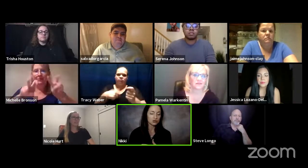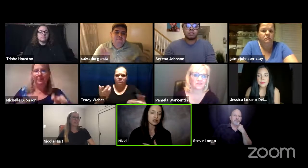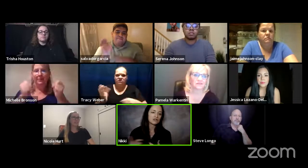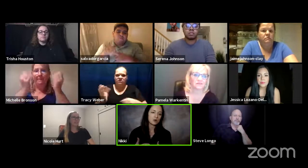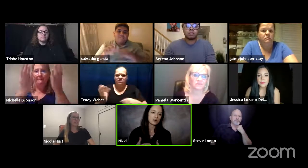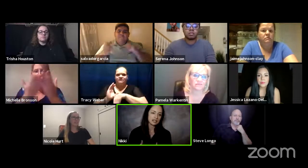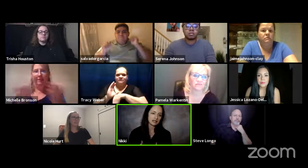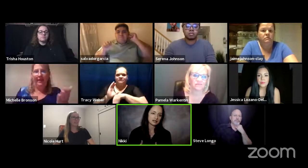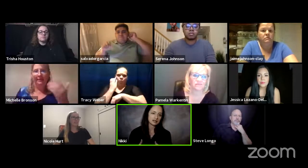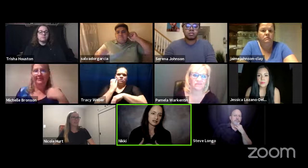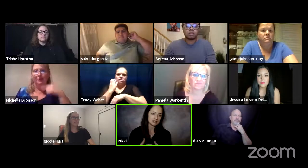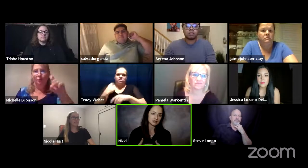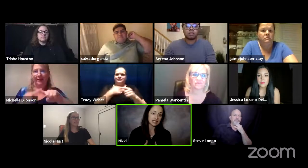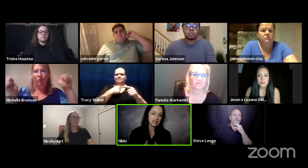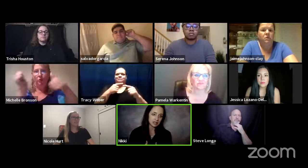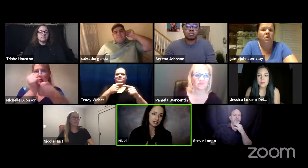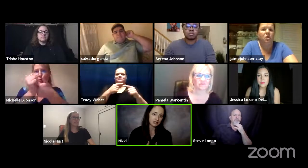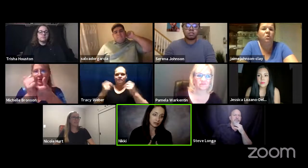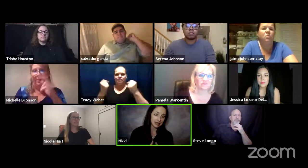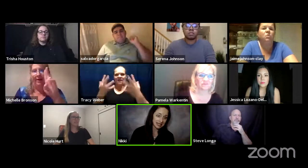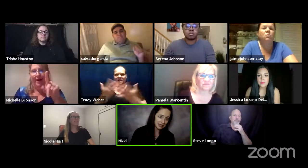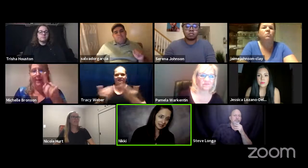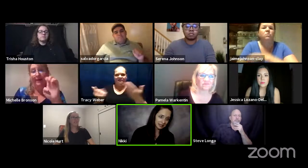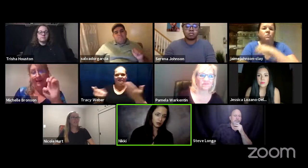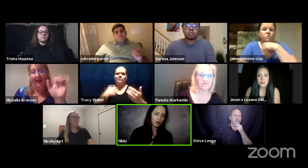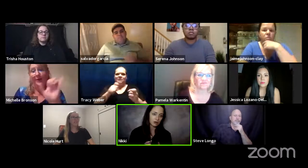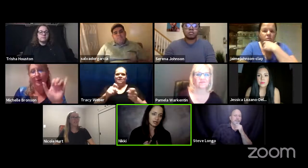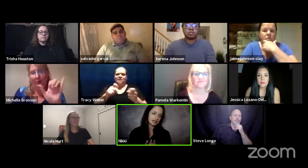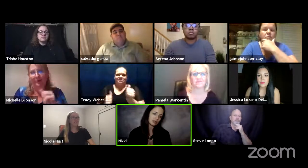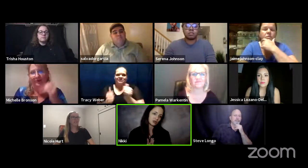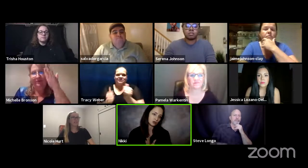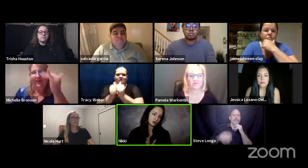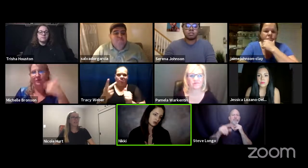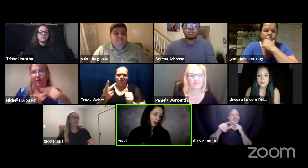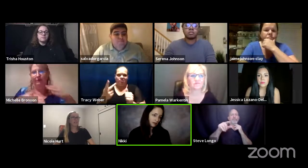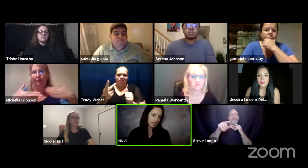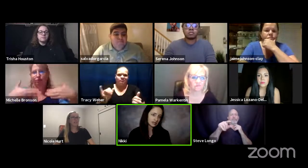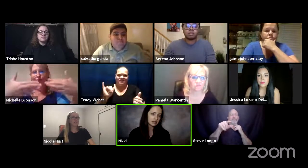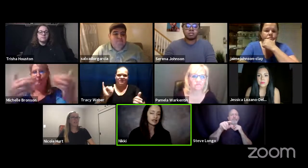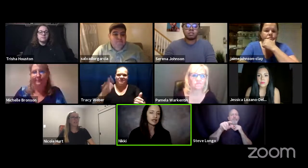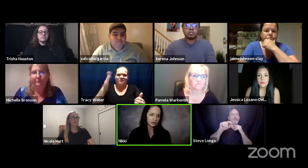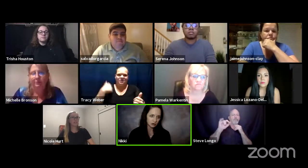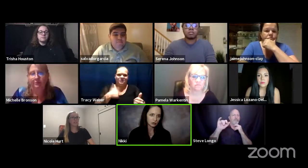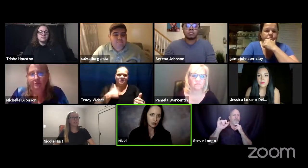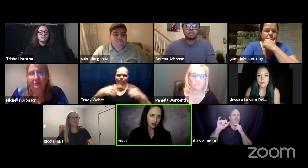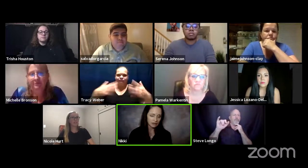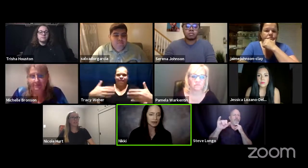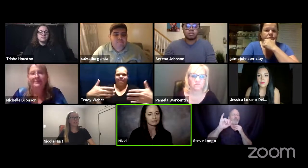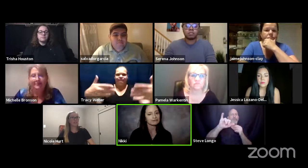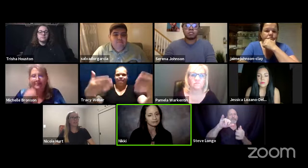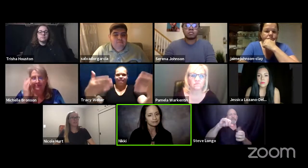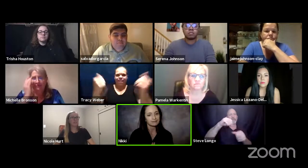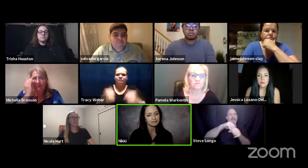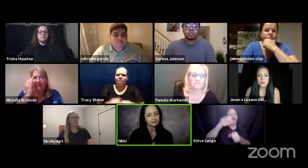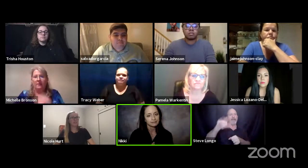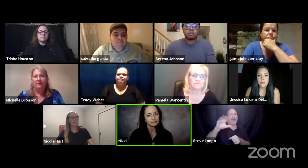really forcing us to delve deep into many things where we need to update, and this would be one of them.